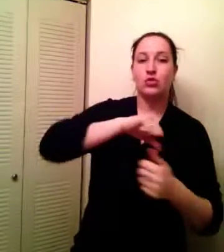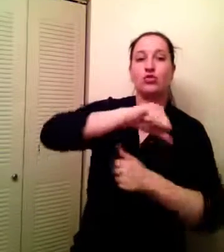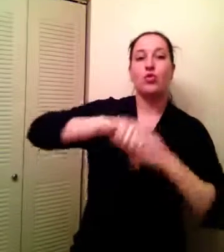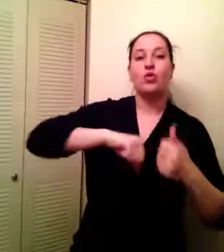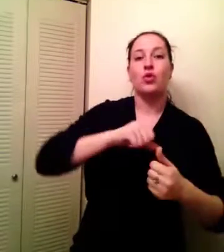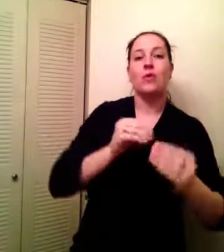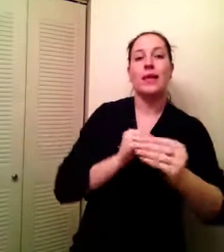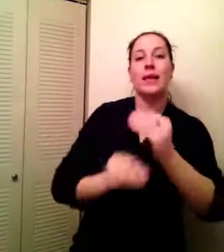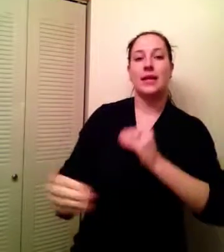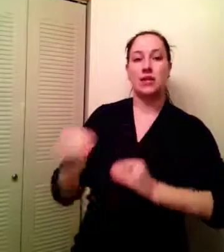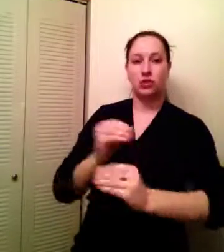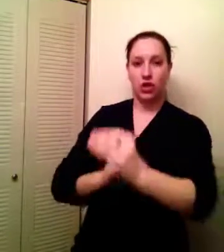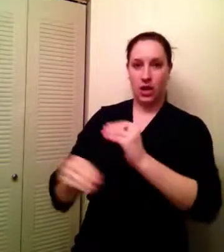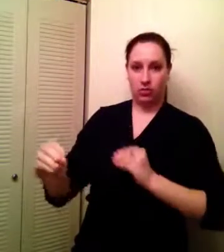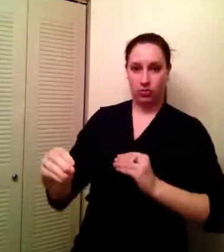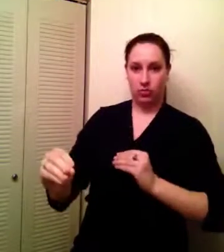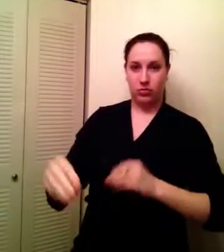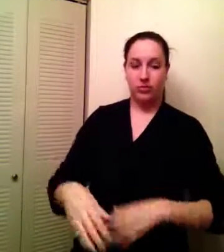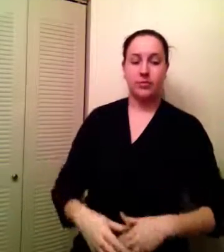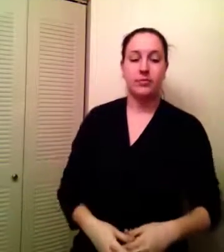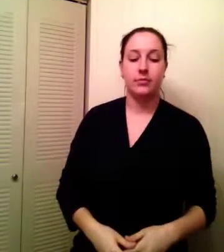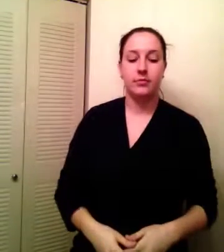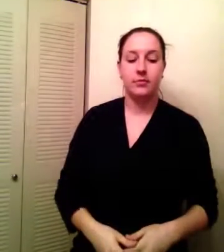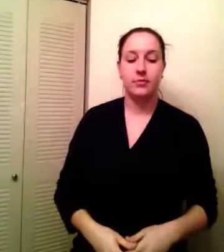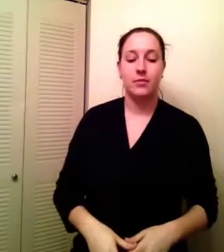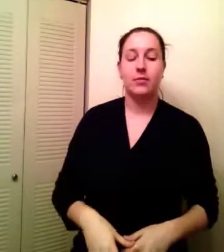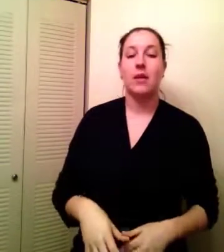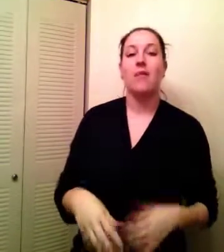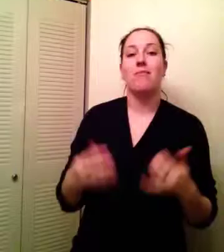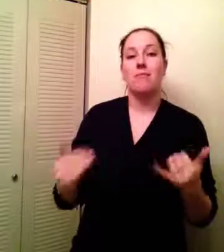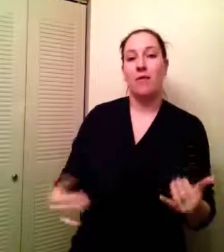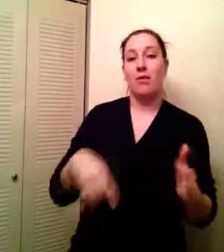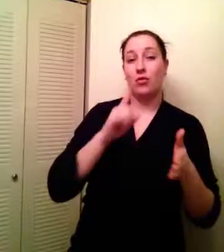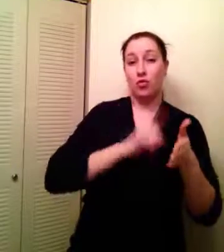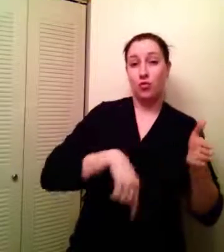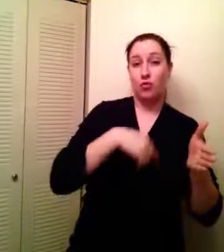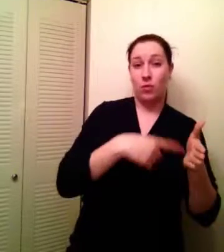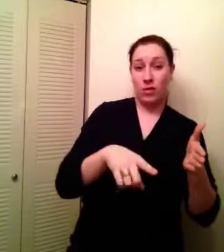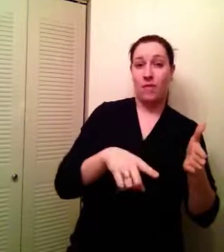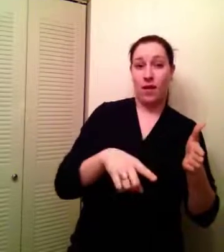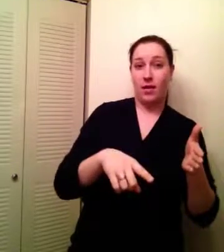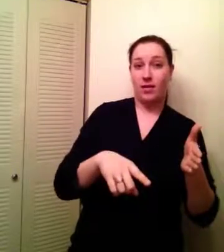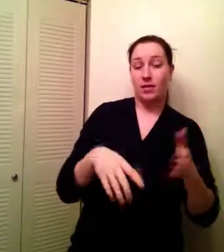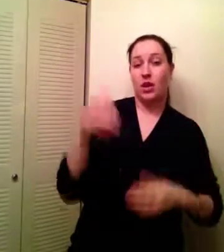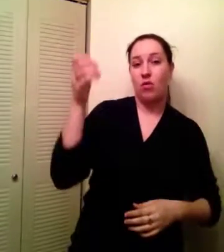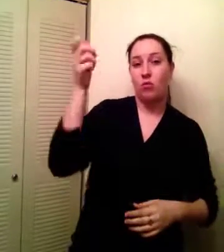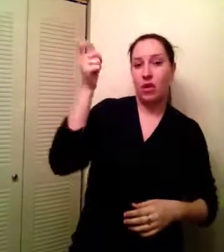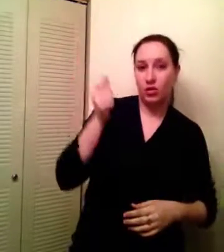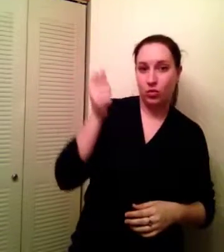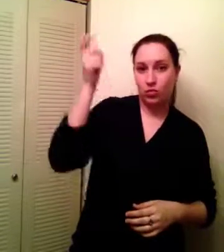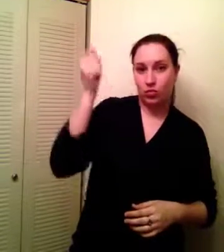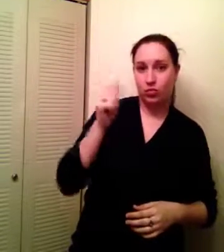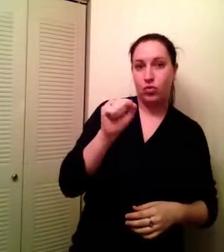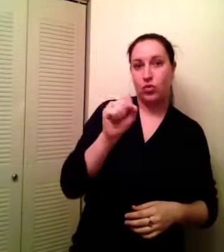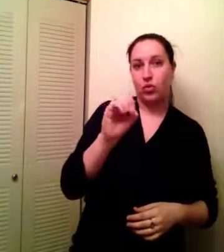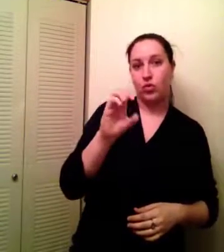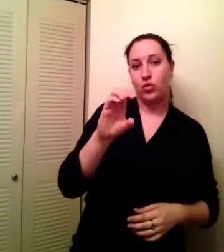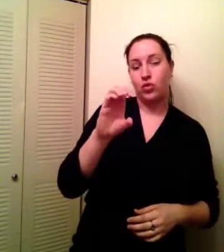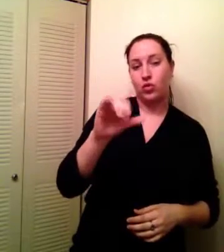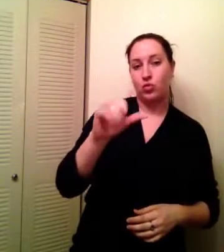restorative justice as something where you're just giving offenders benefits, if you're a proponent of restorative justice, your